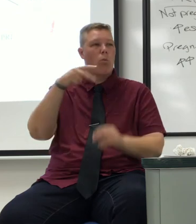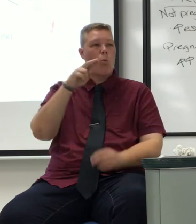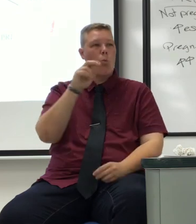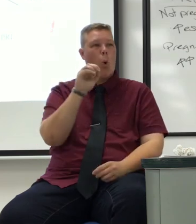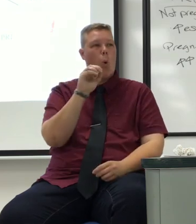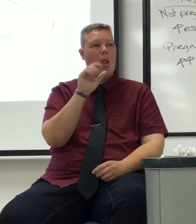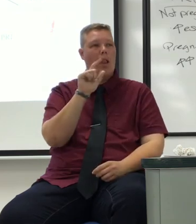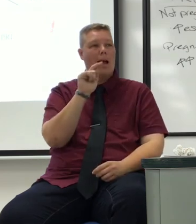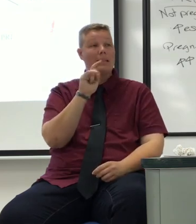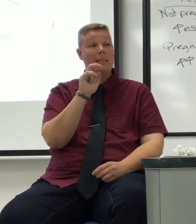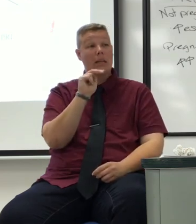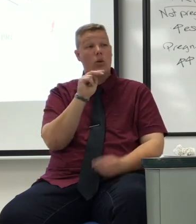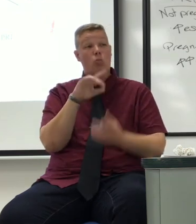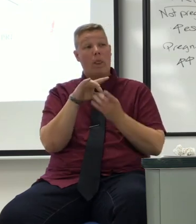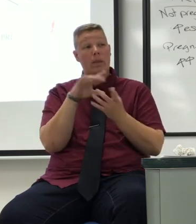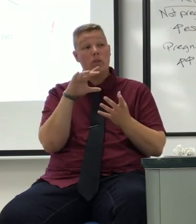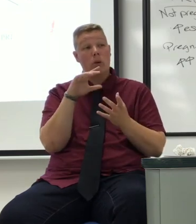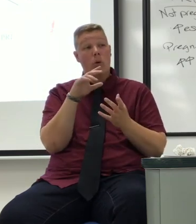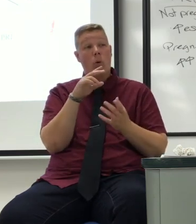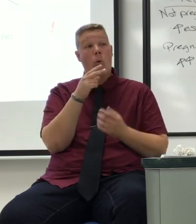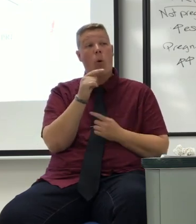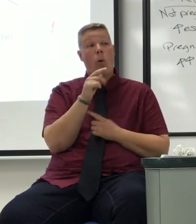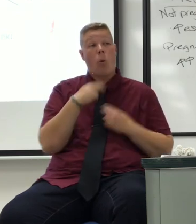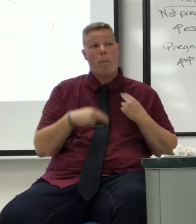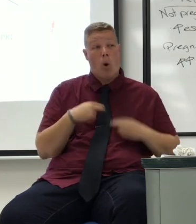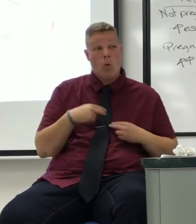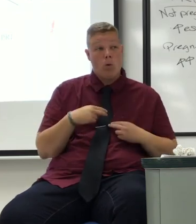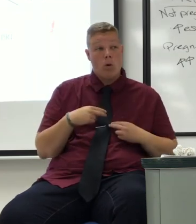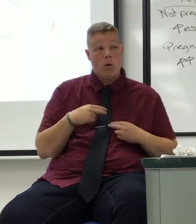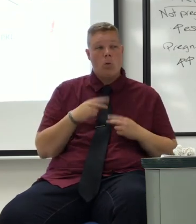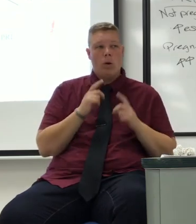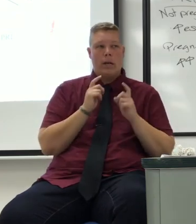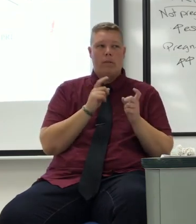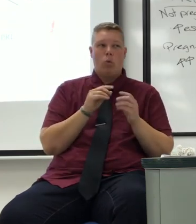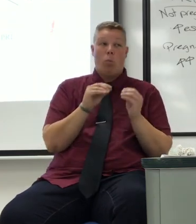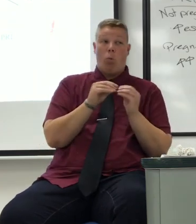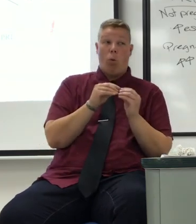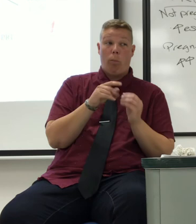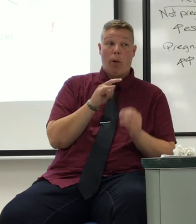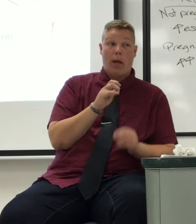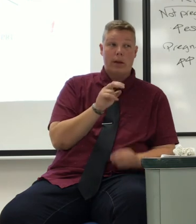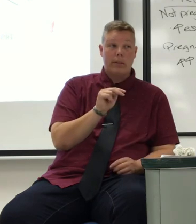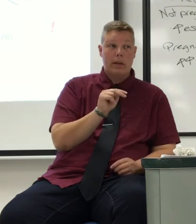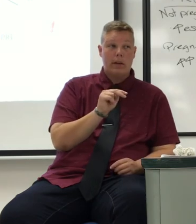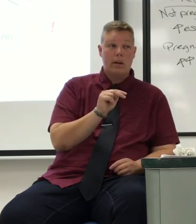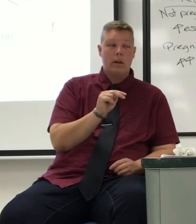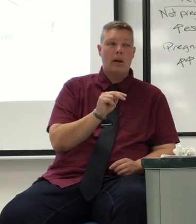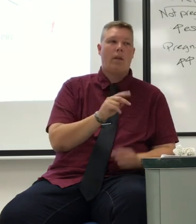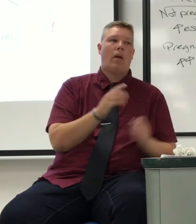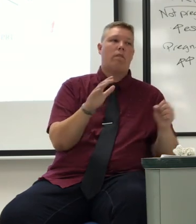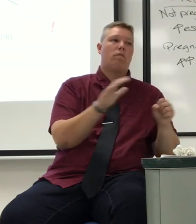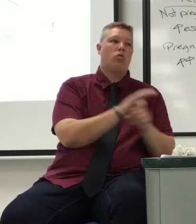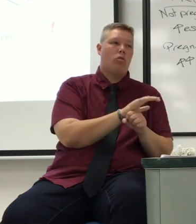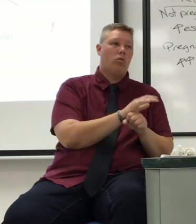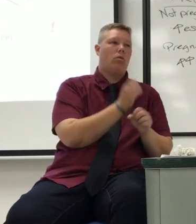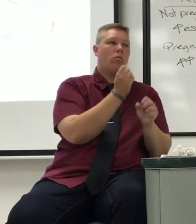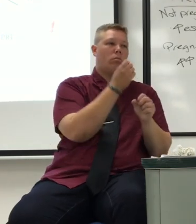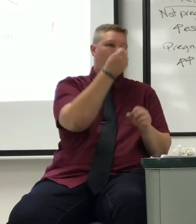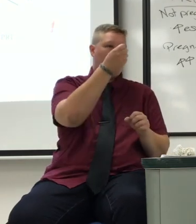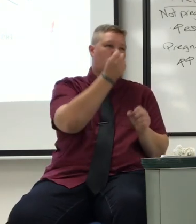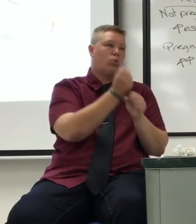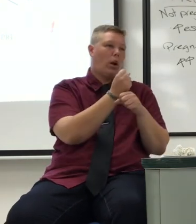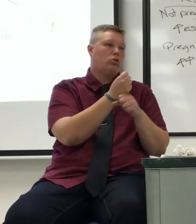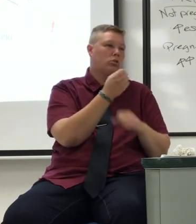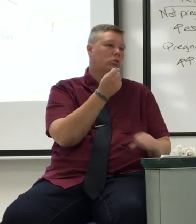prolactin releasing hormone, which will give you more prolactin, you get full on lactation milk production